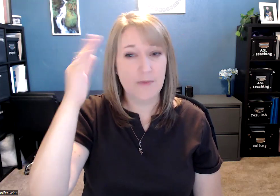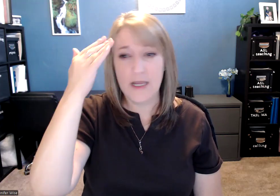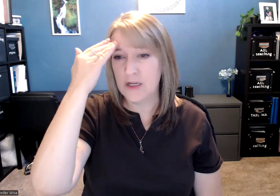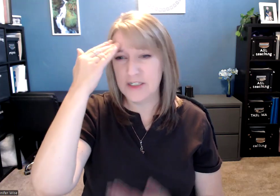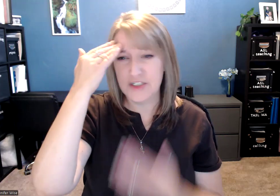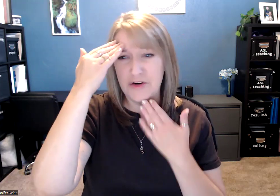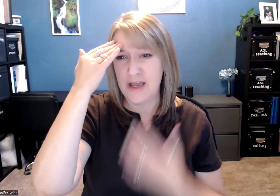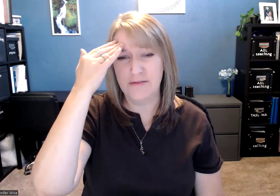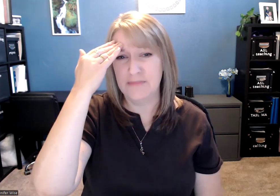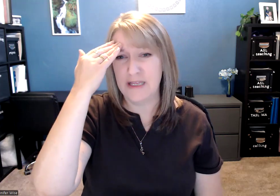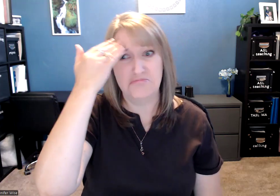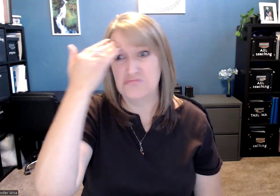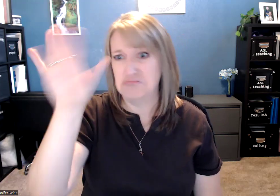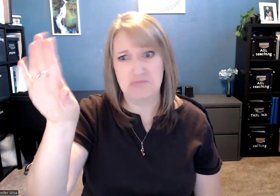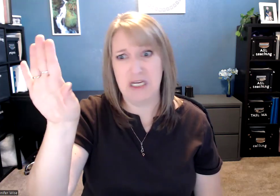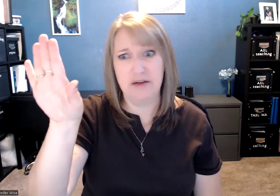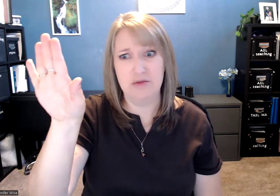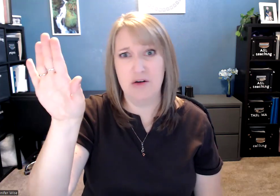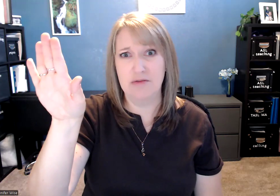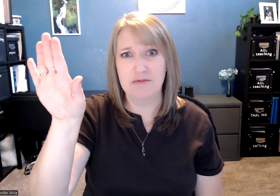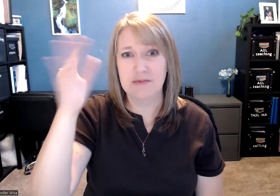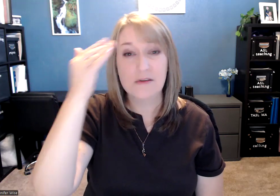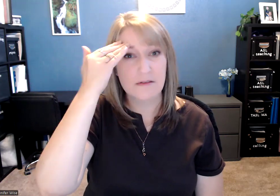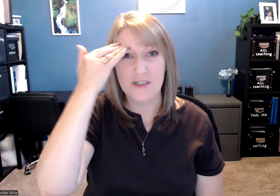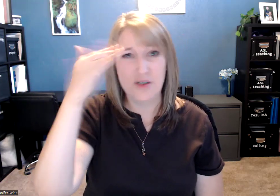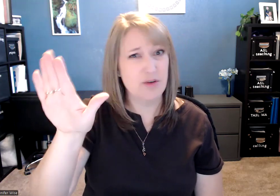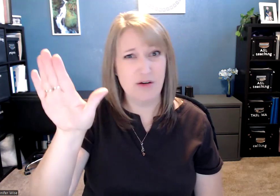And you got to shake your head like, I don't know. Don't know.